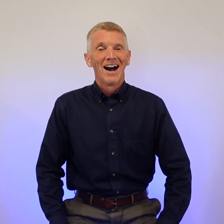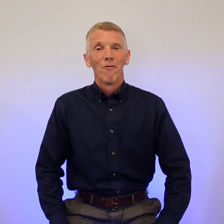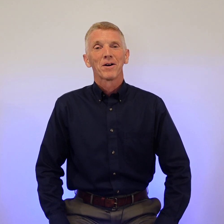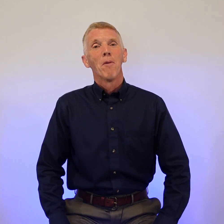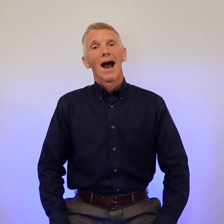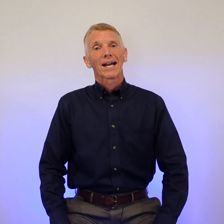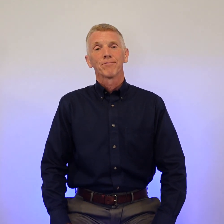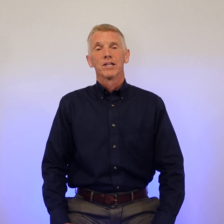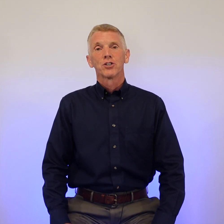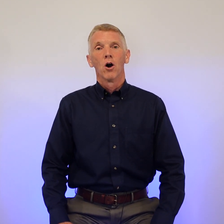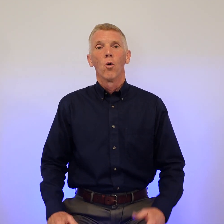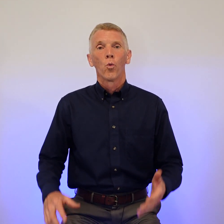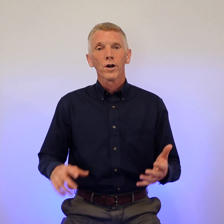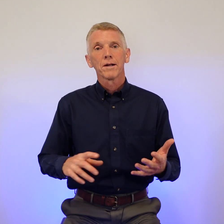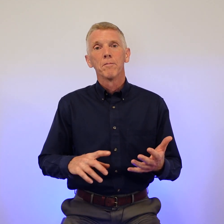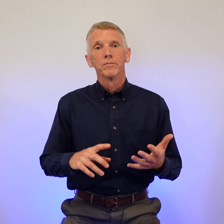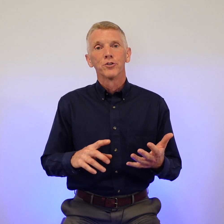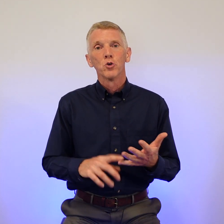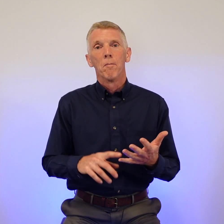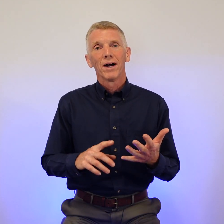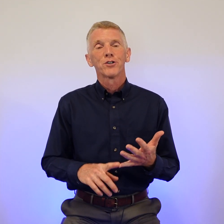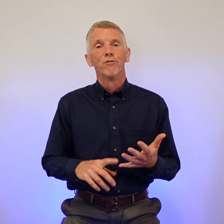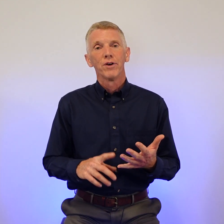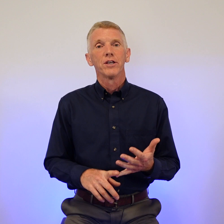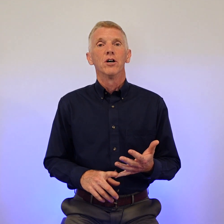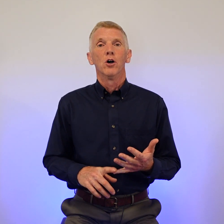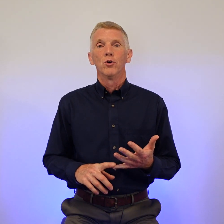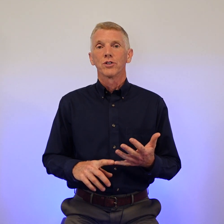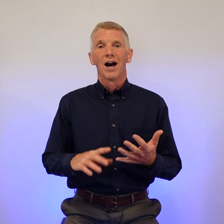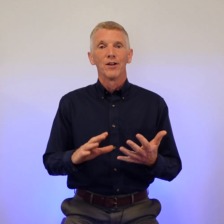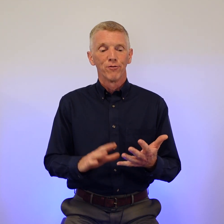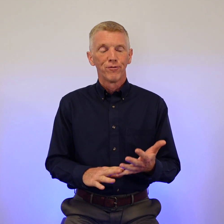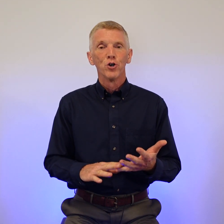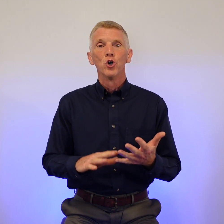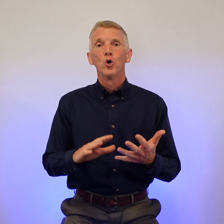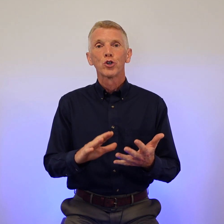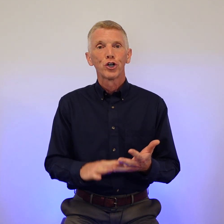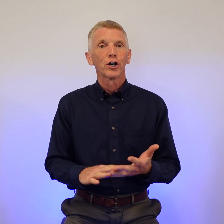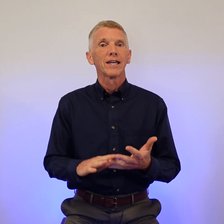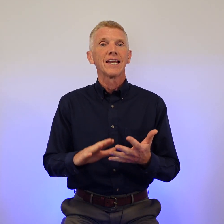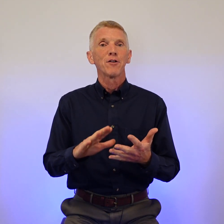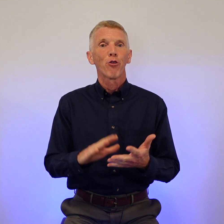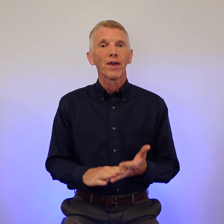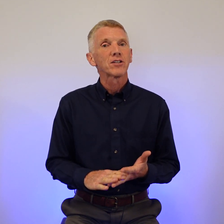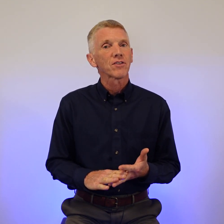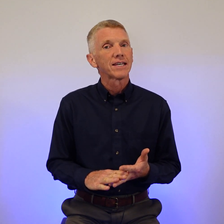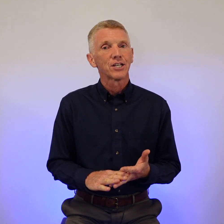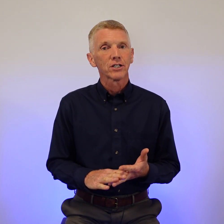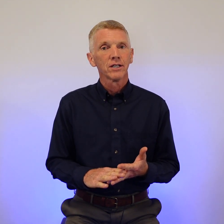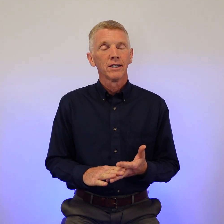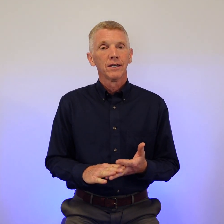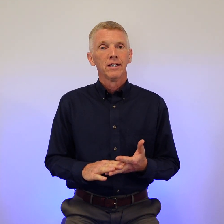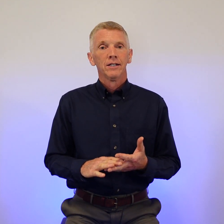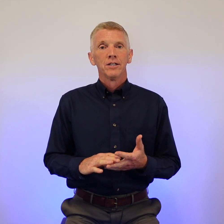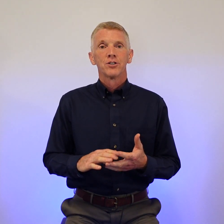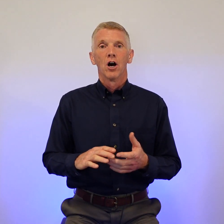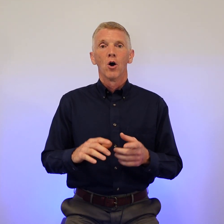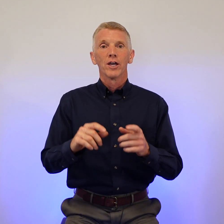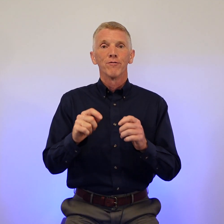Hi, welcome back. So we're gonna do a bunch of videos on food, cooking, things in the kitchen. So if you